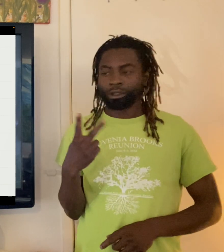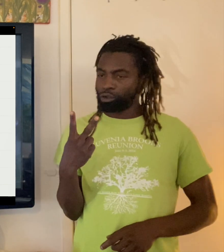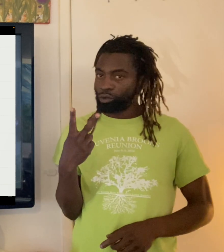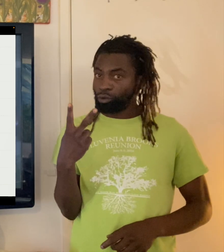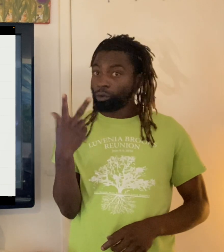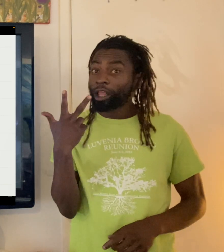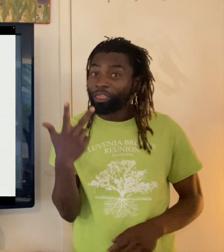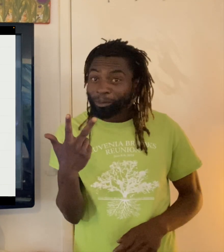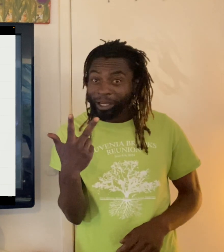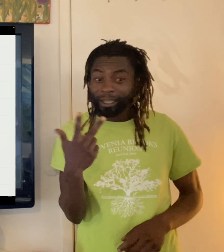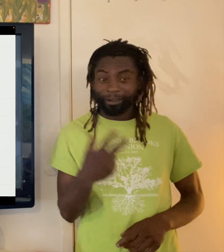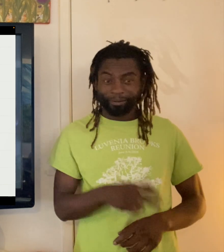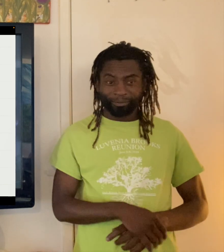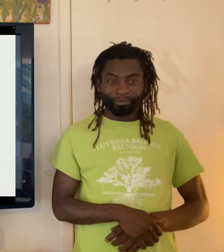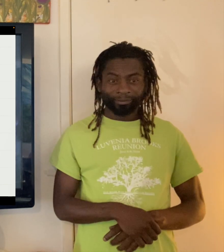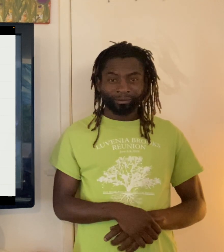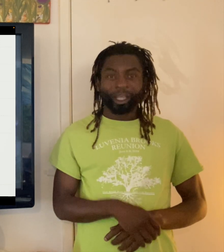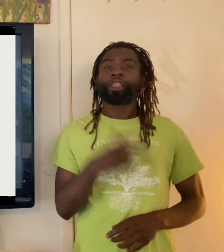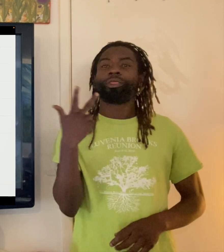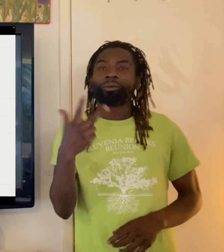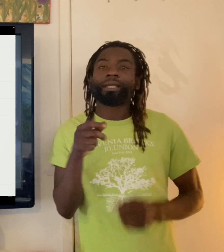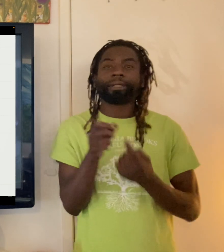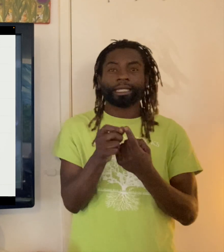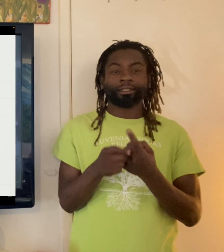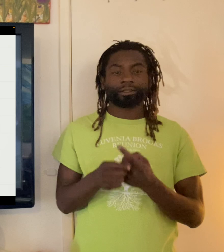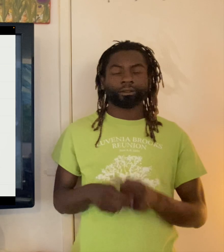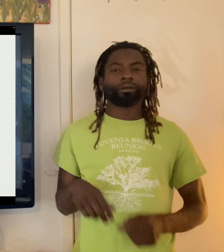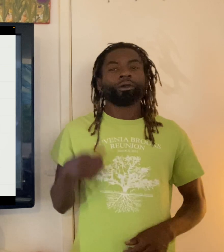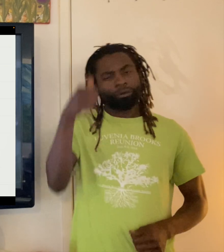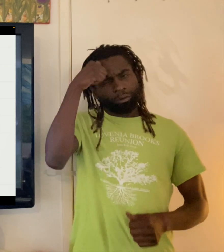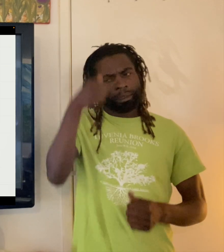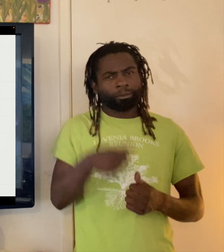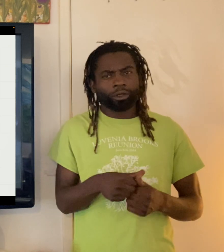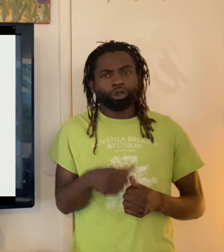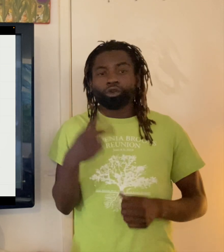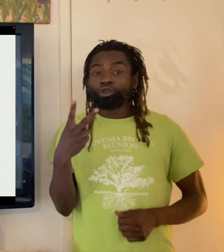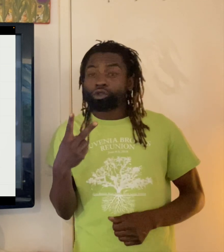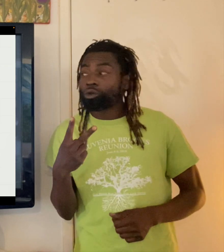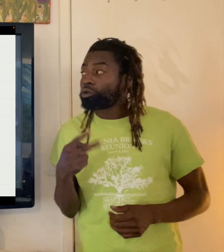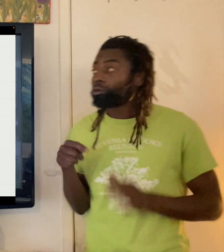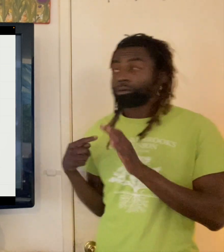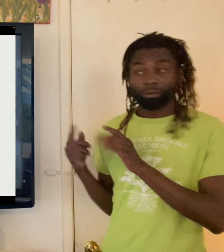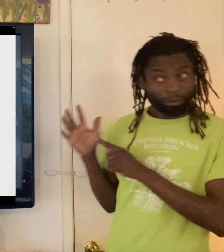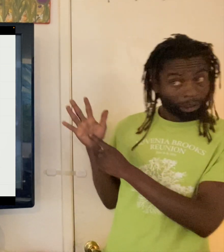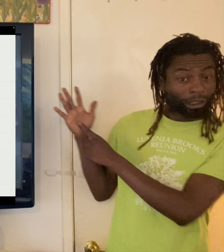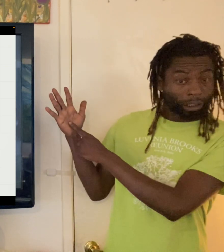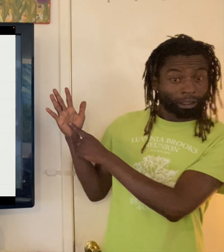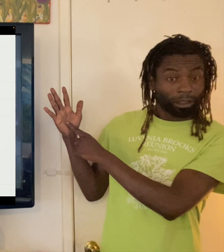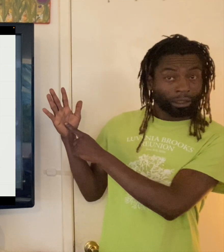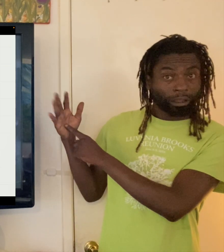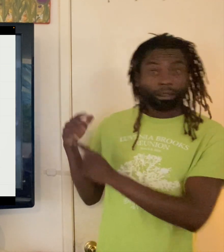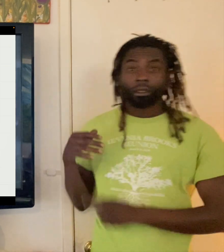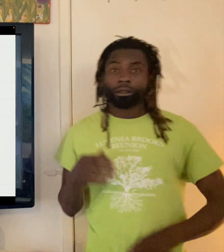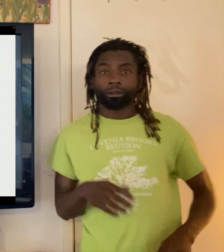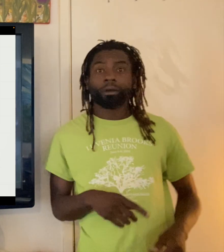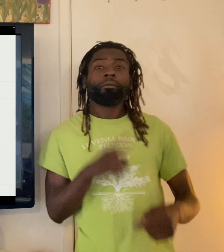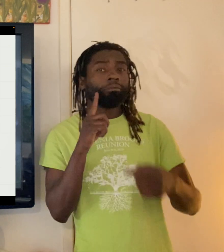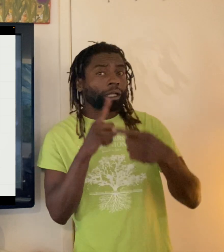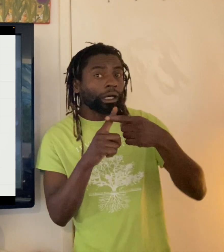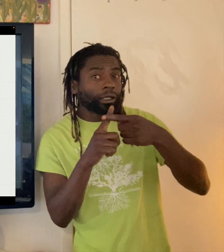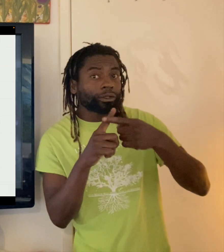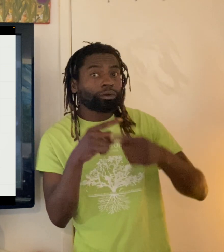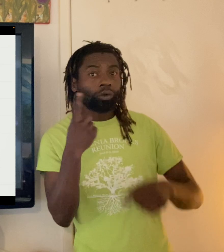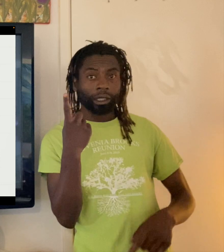1, 2, 3 bananas. Remember, 2 bananas look like this, so if we add 1